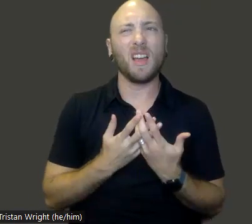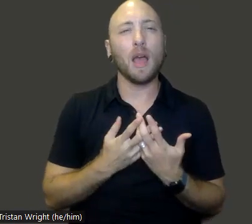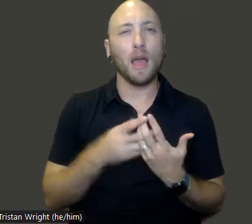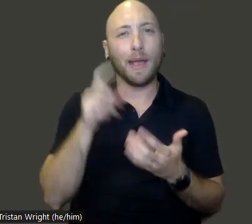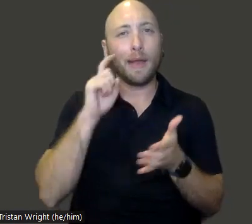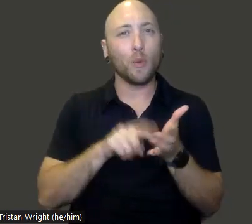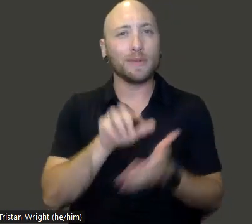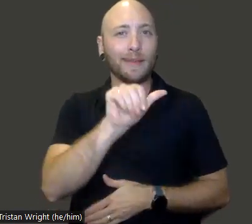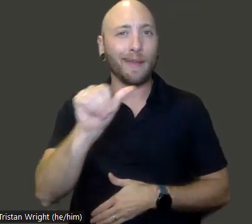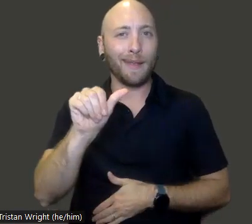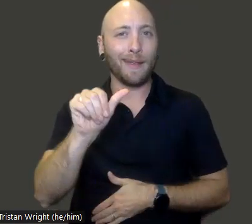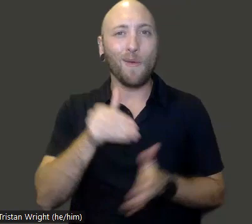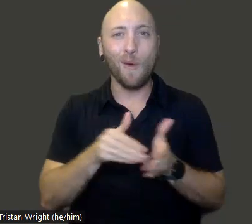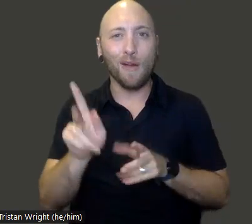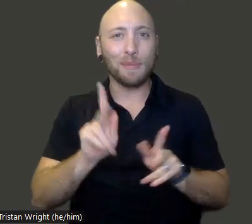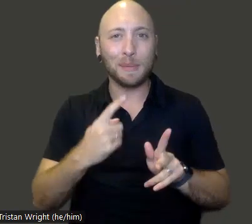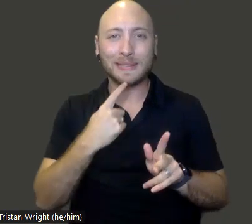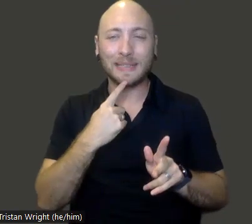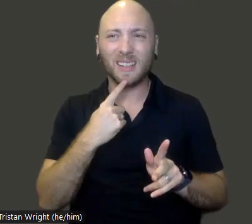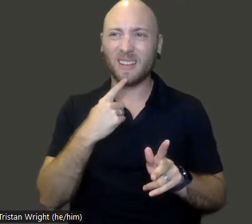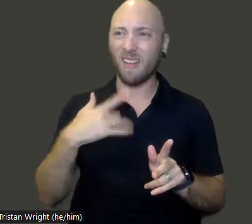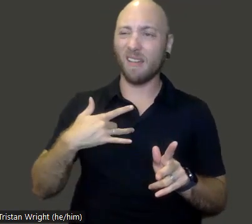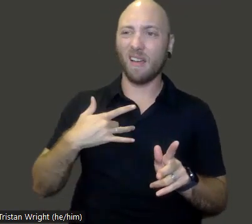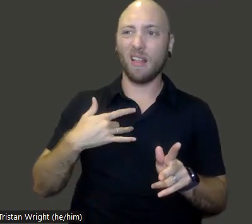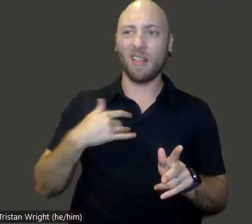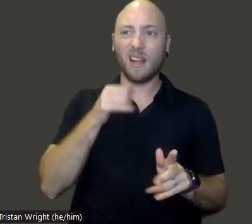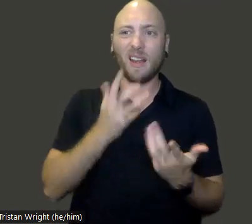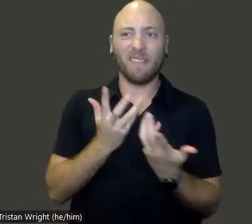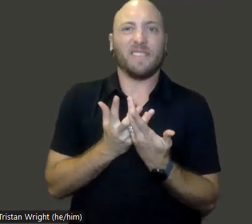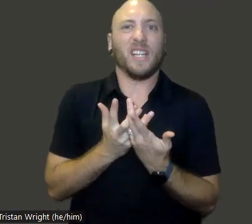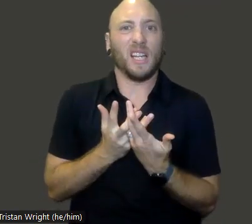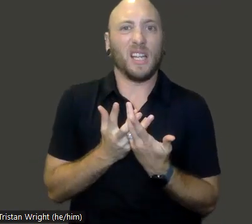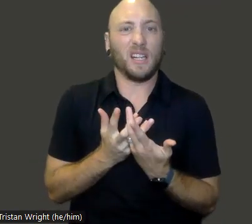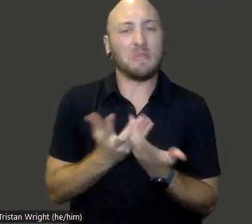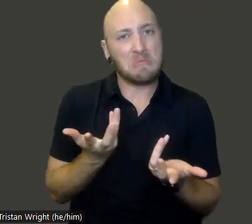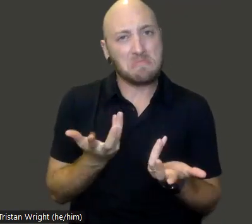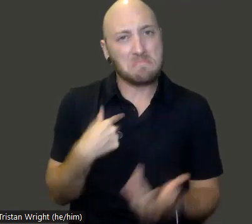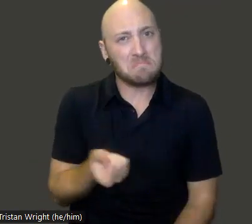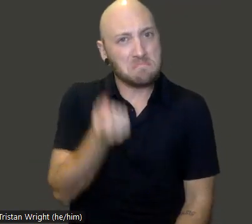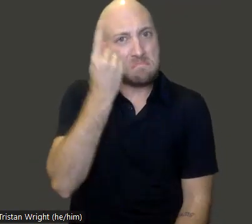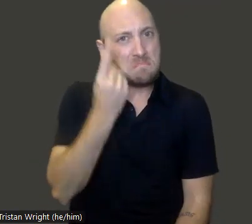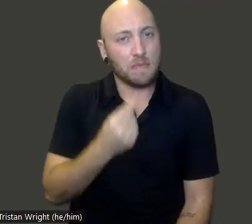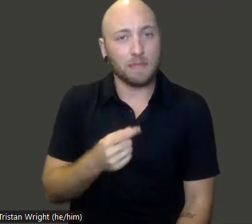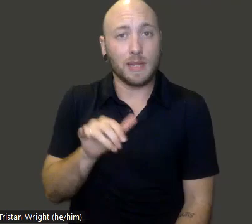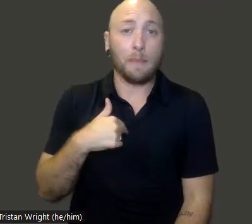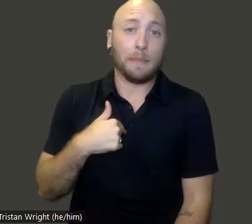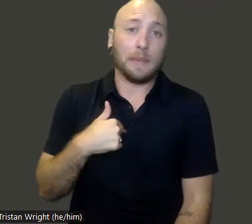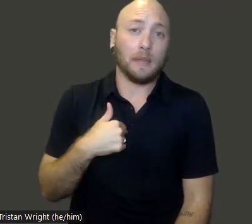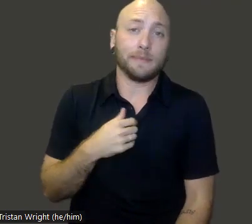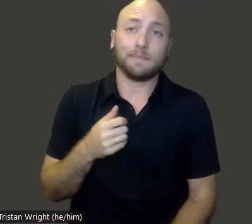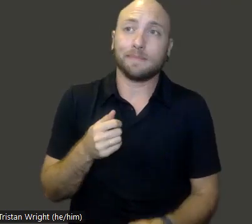in, you know, in recovery, that they felt like they didn't quite belong. So I would feel that every few years.